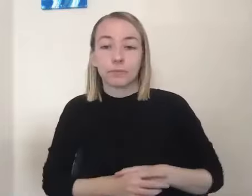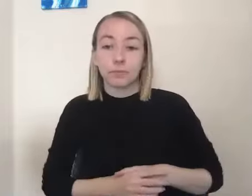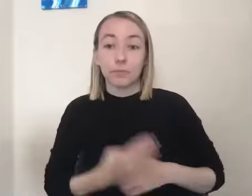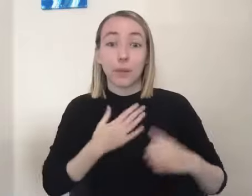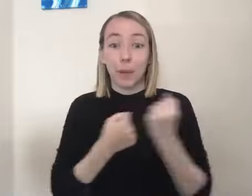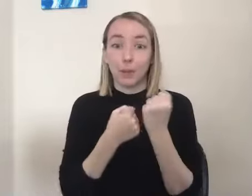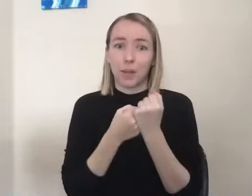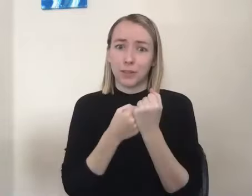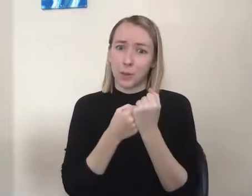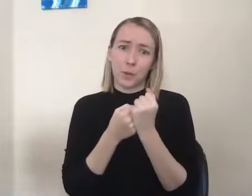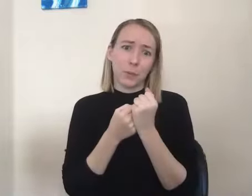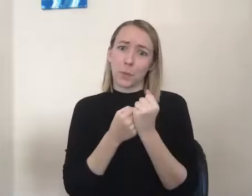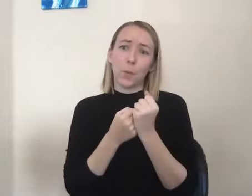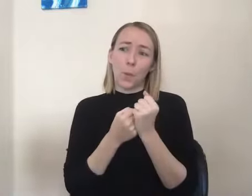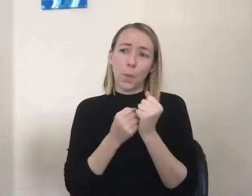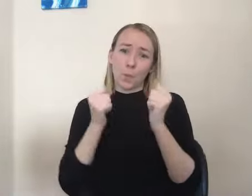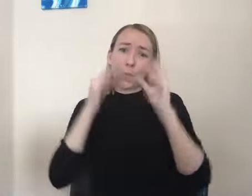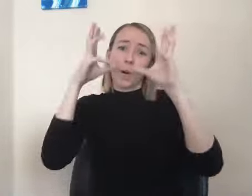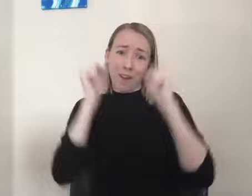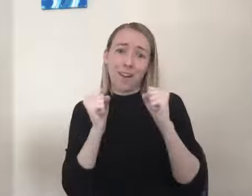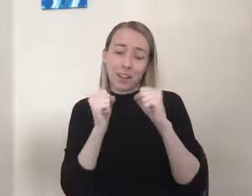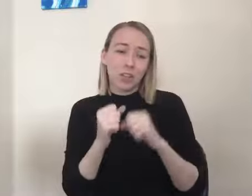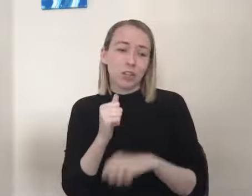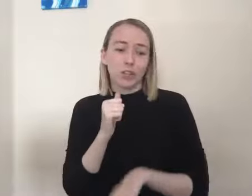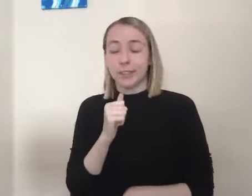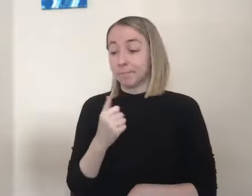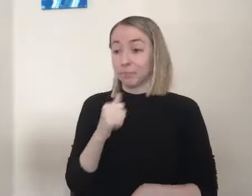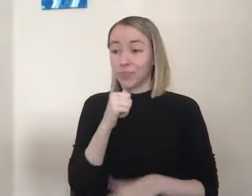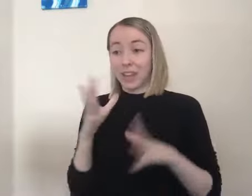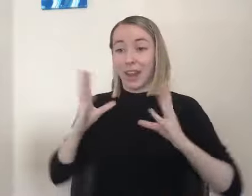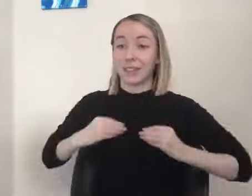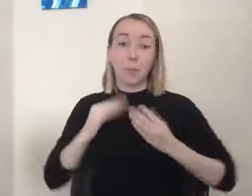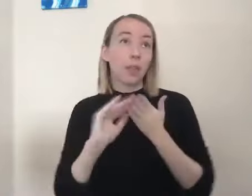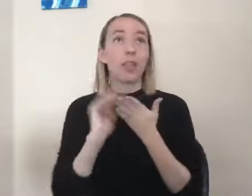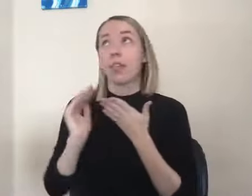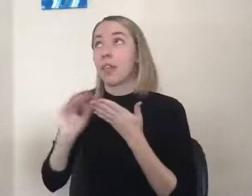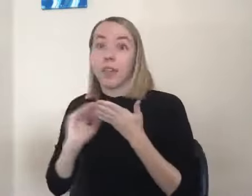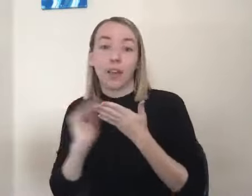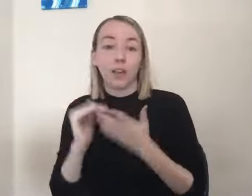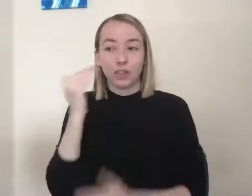many, many times emotionally and just loved me. And I looked to them as mothers. And my